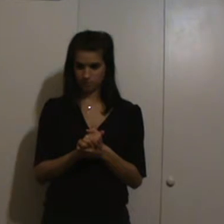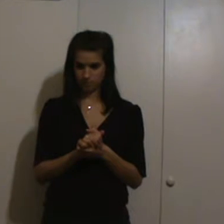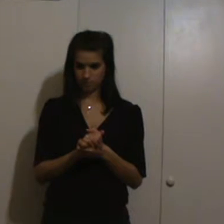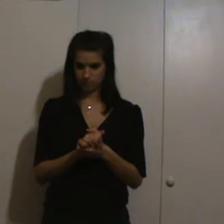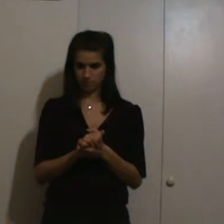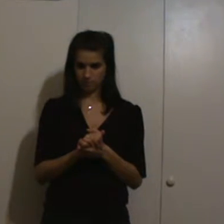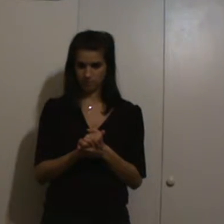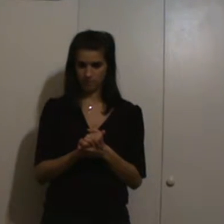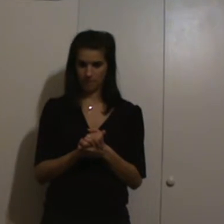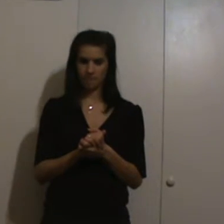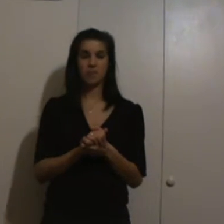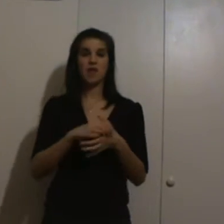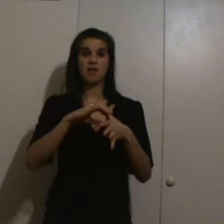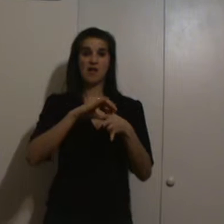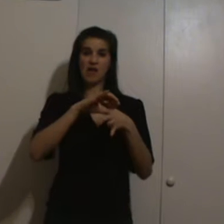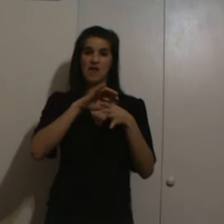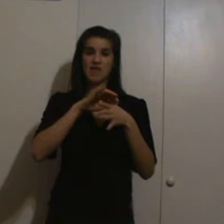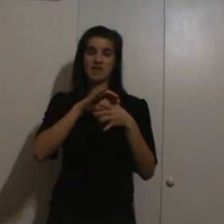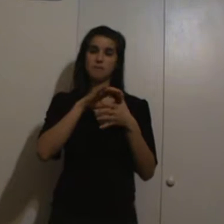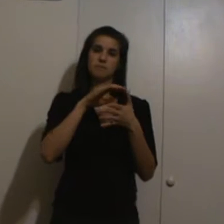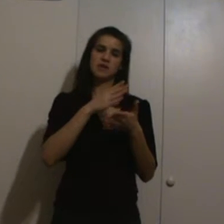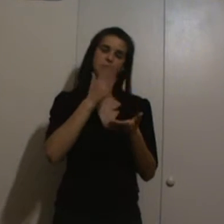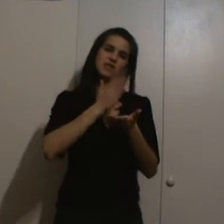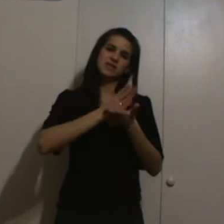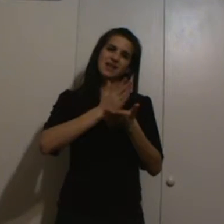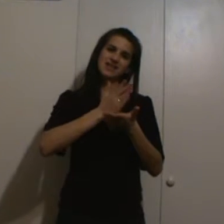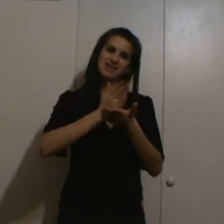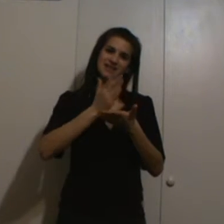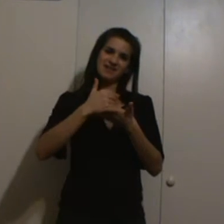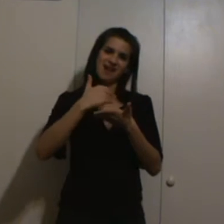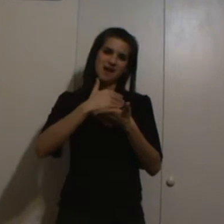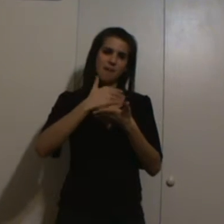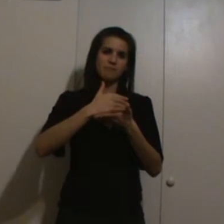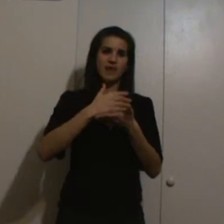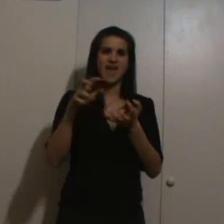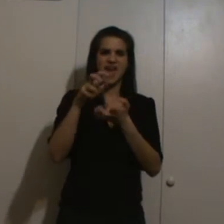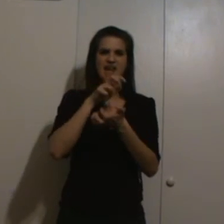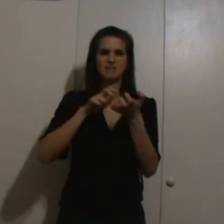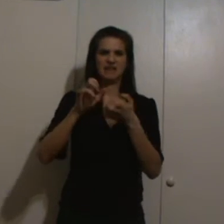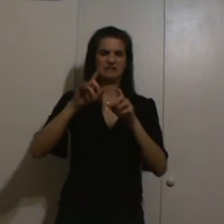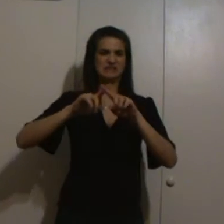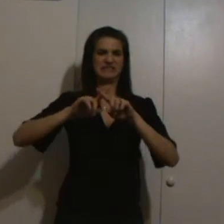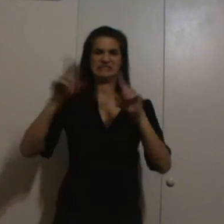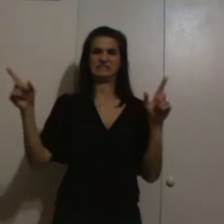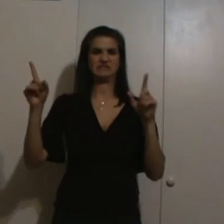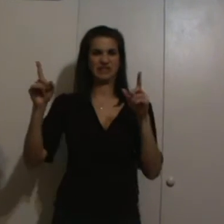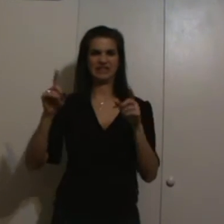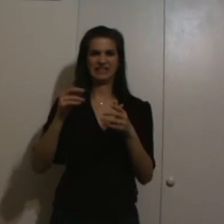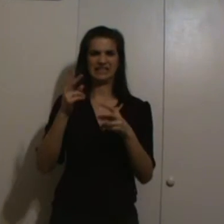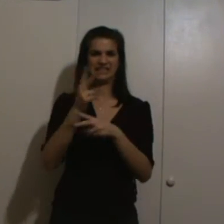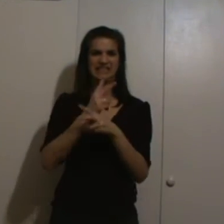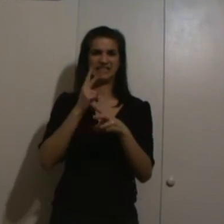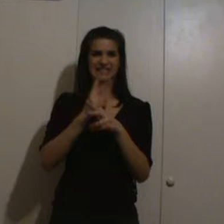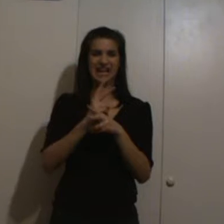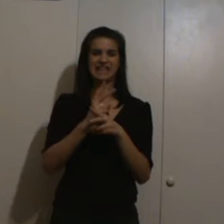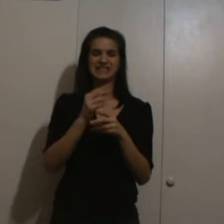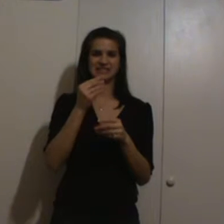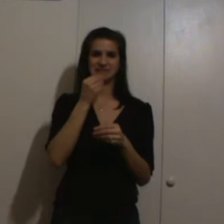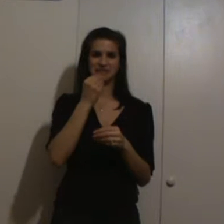mixed with half a ton of other meat. No odor, that ever was in a ham could make